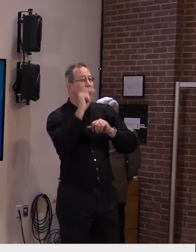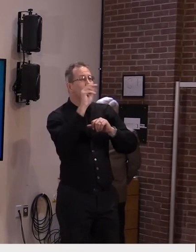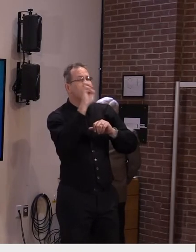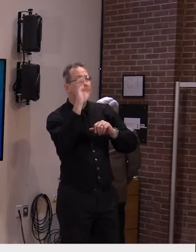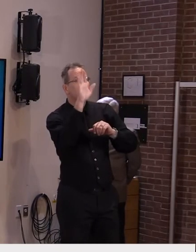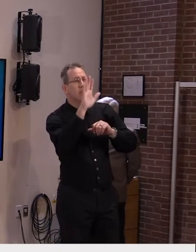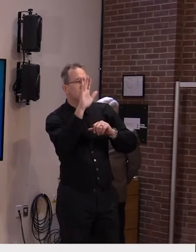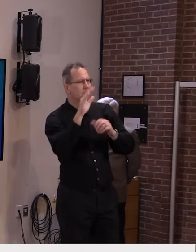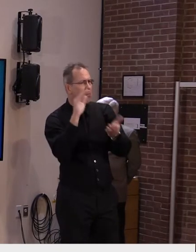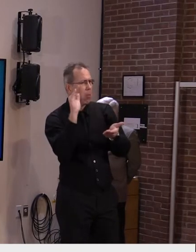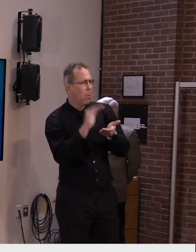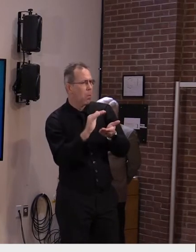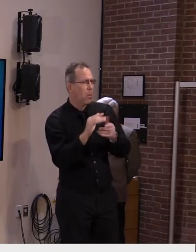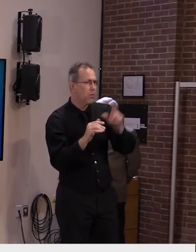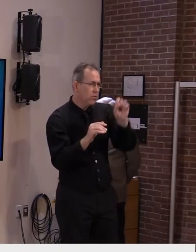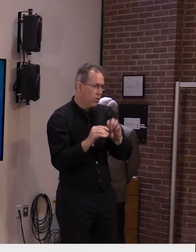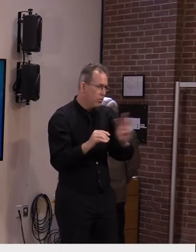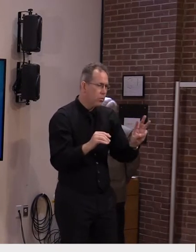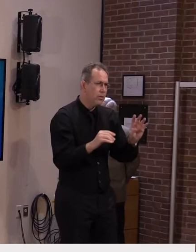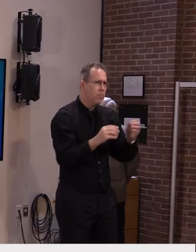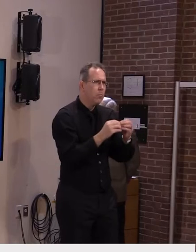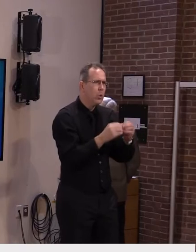uptake are beginning to reveal themselves?